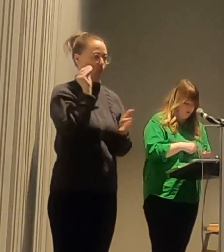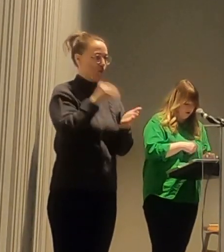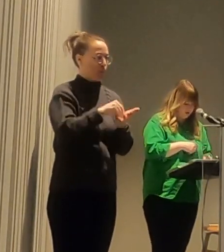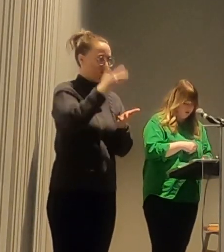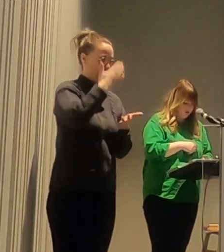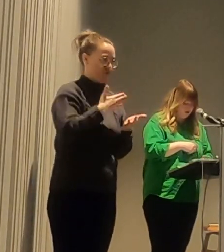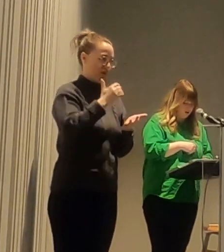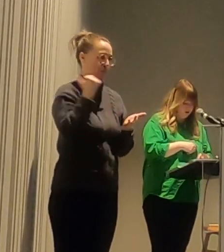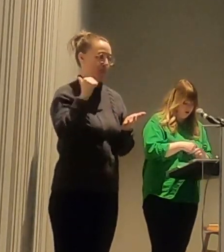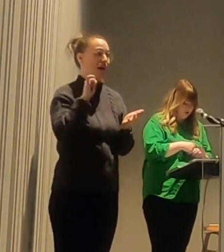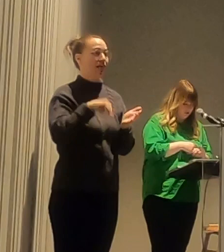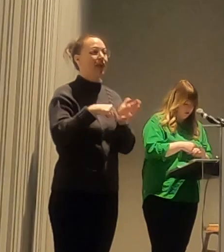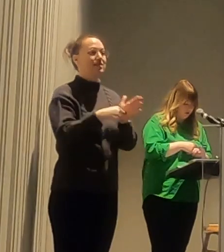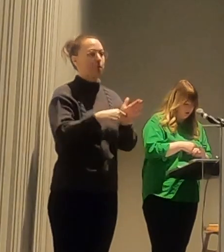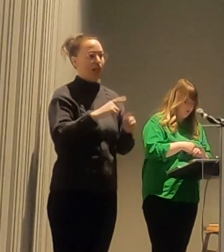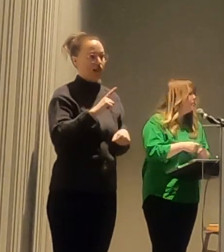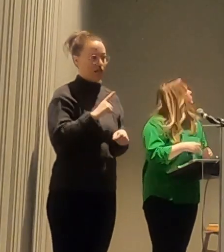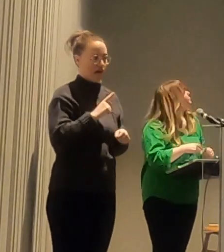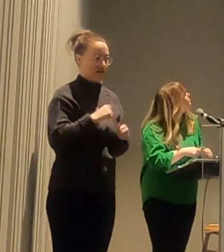well.